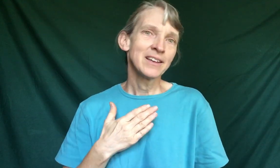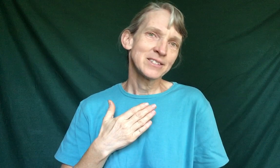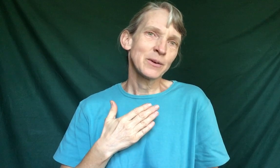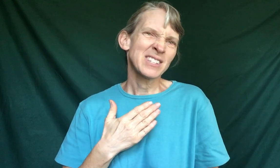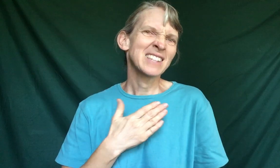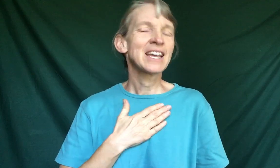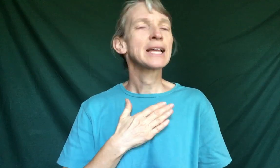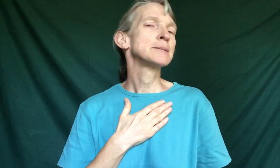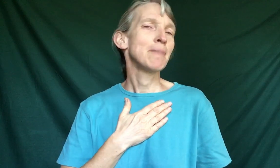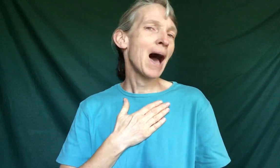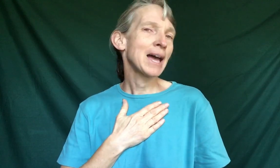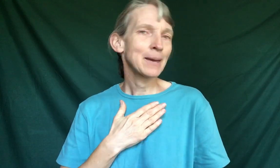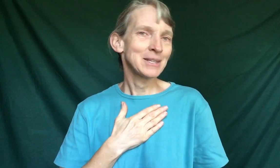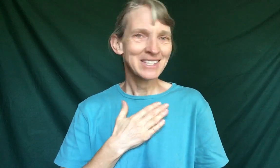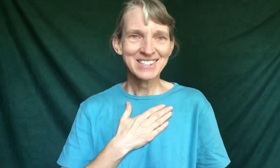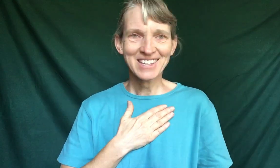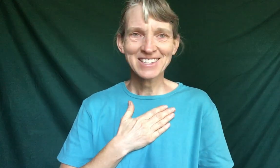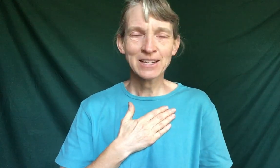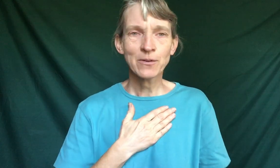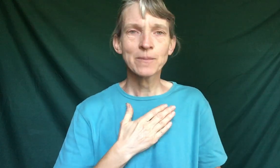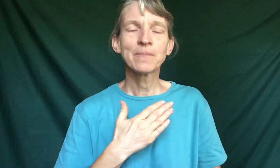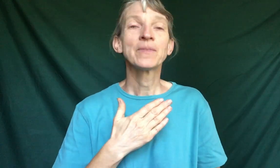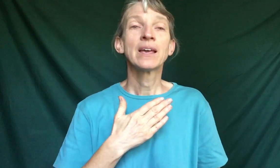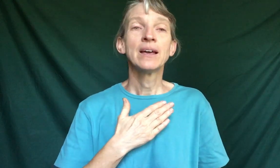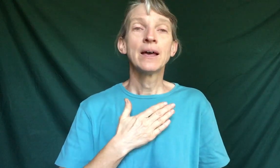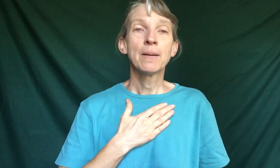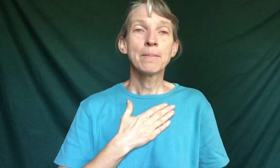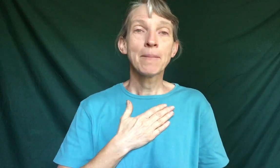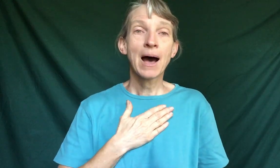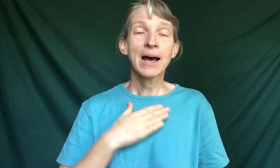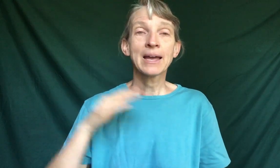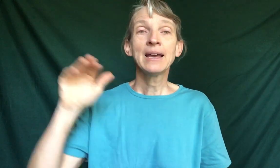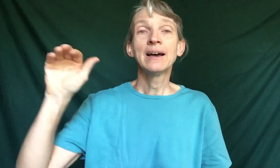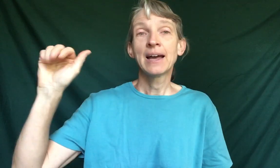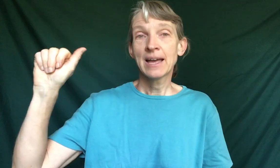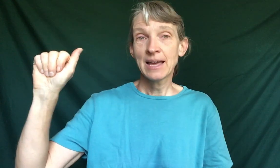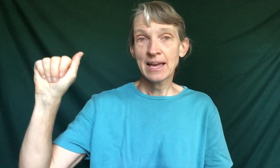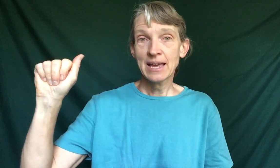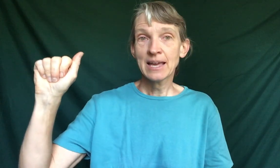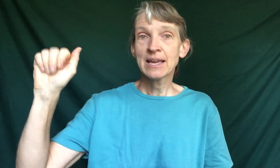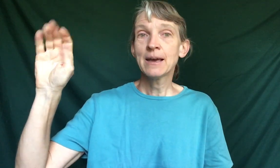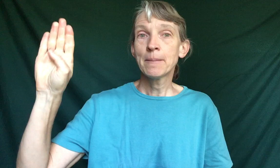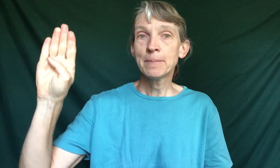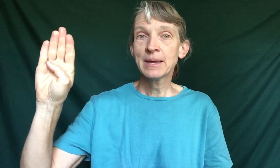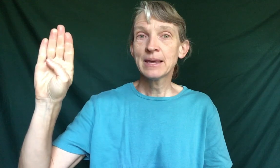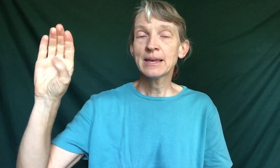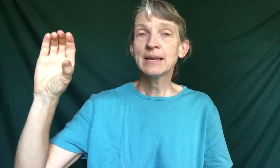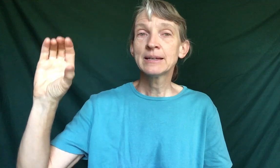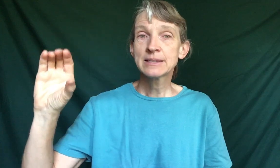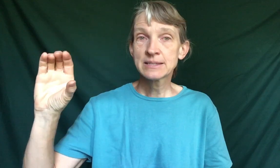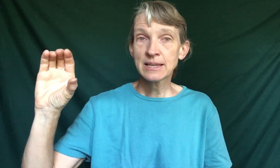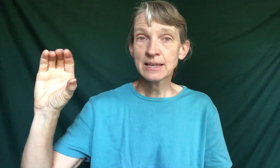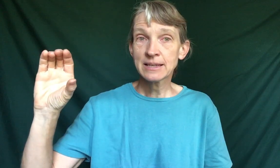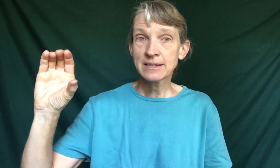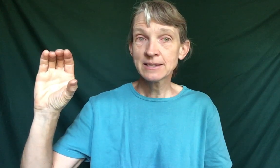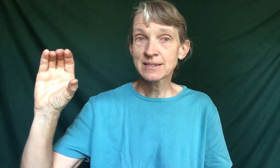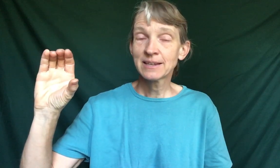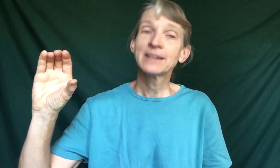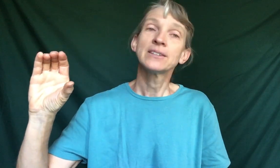So it's like saying it's my ABCs because I know them. My A, B, C's. Just do